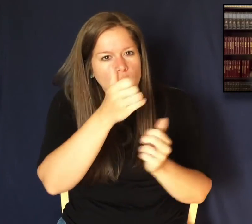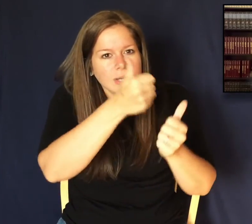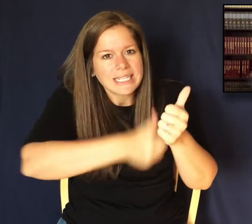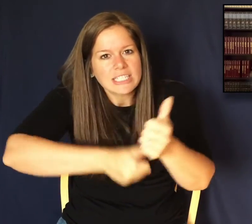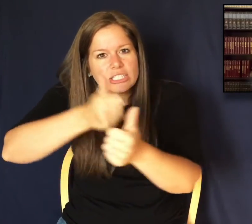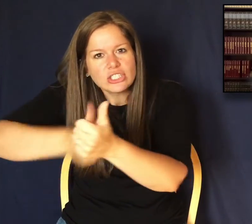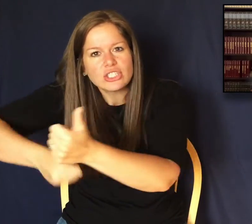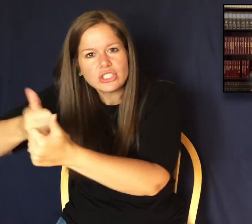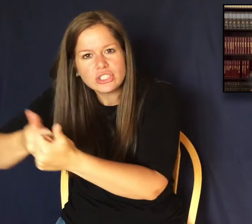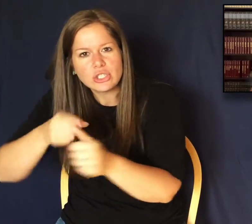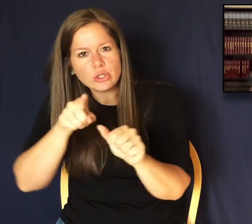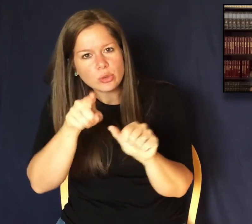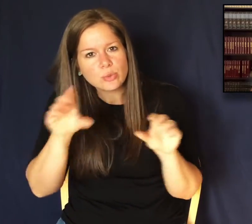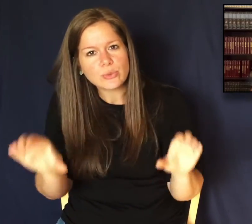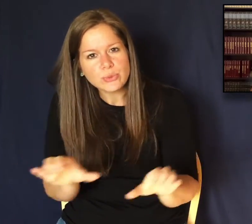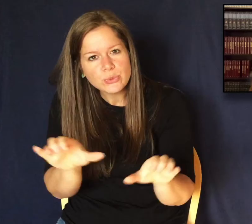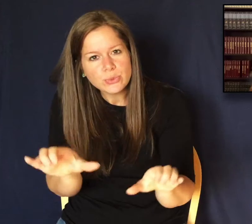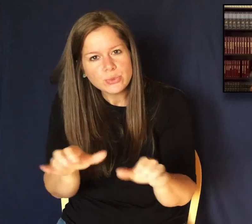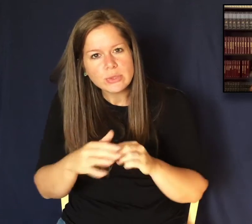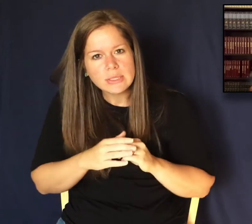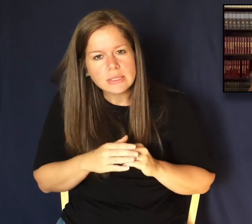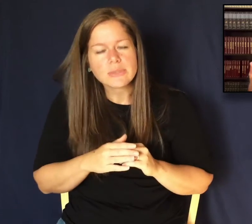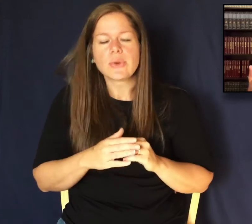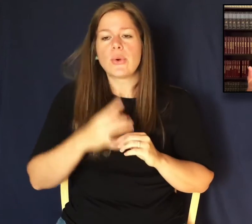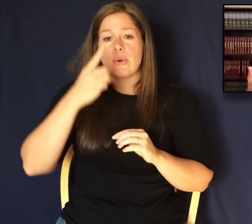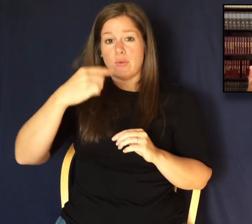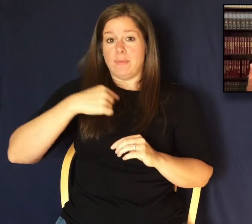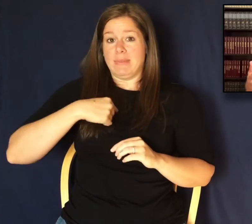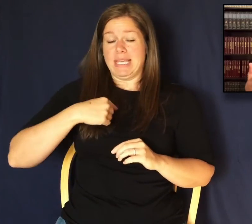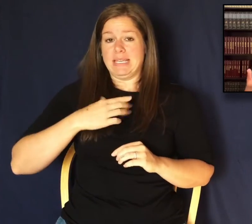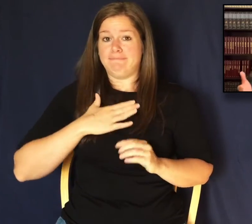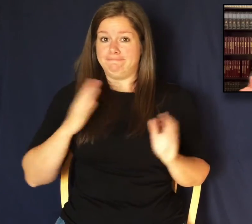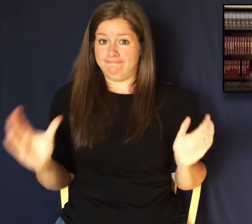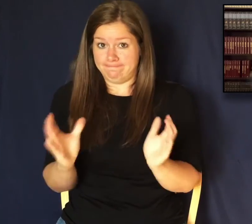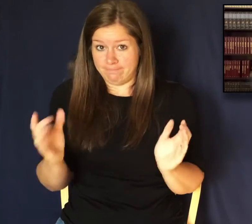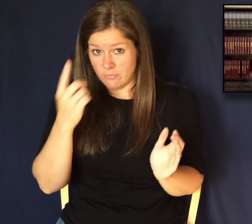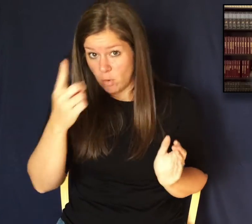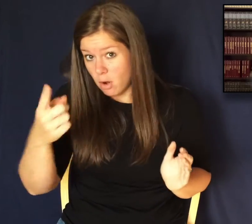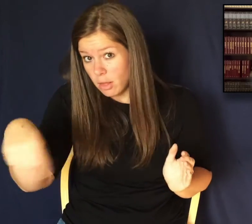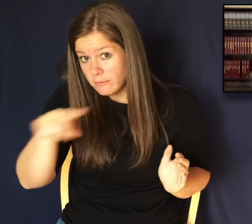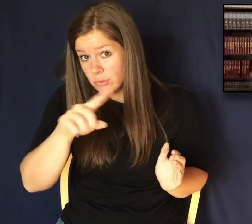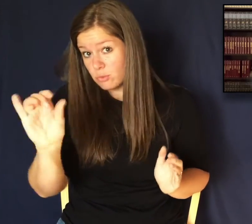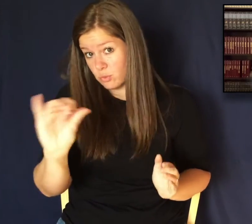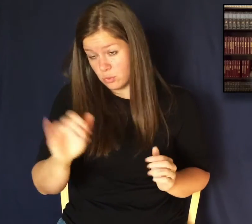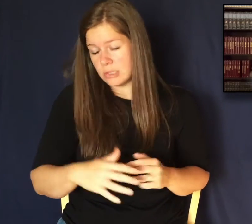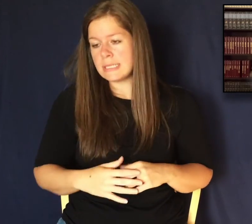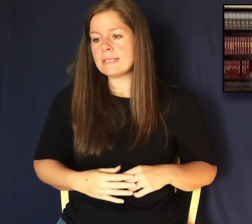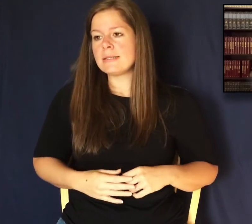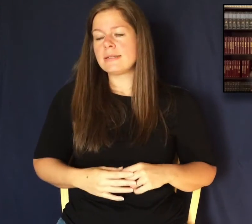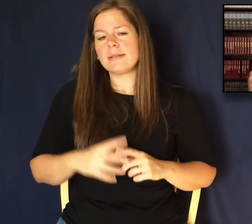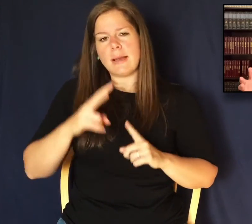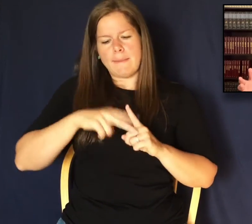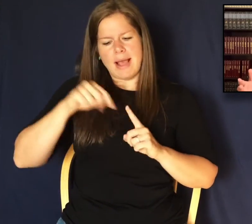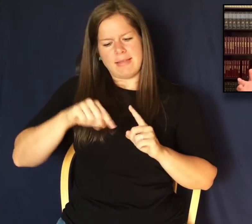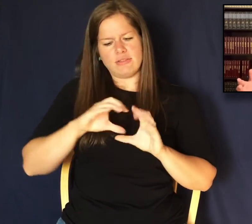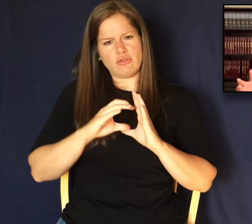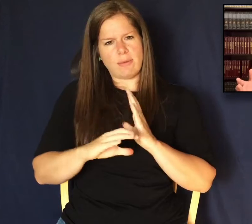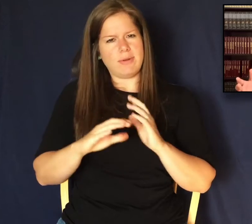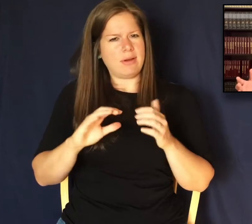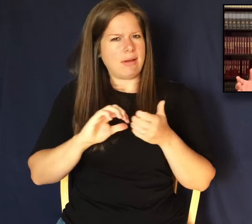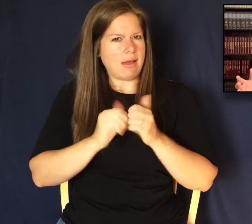not a devotion. So my exhortation, both to myself and to you through a chapter like this, is fall